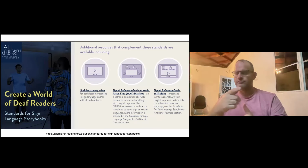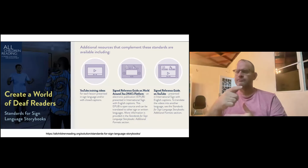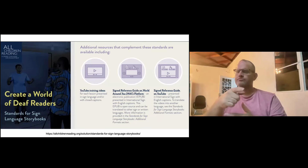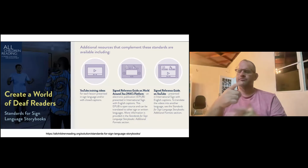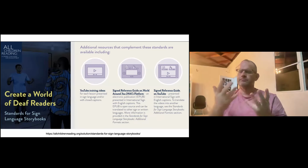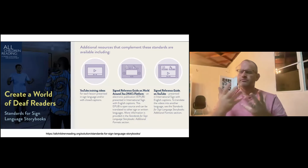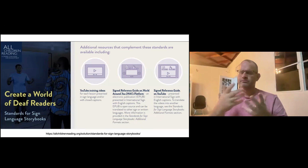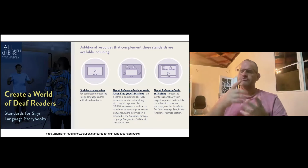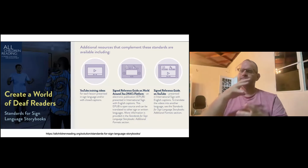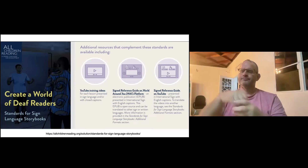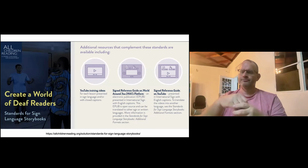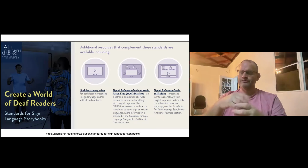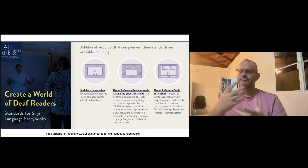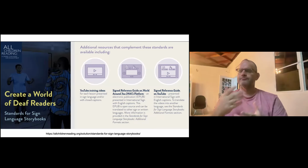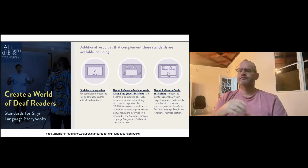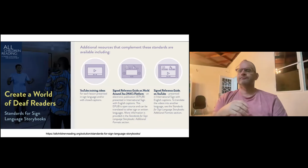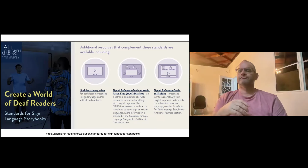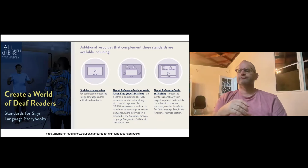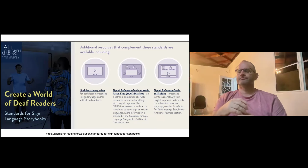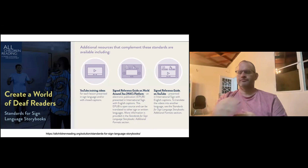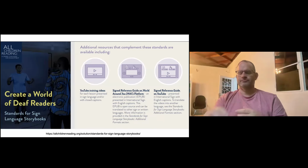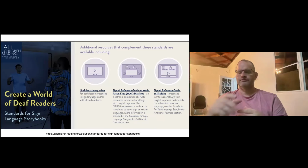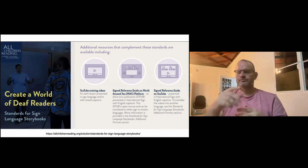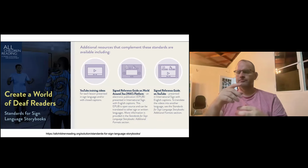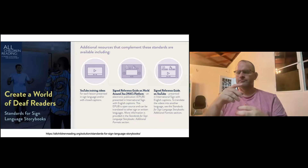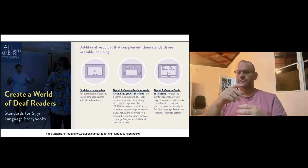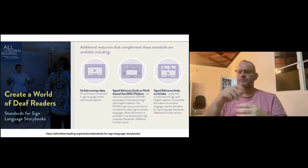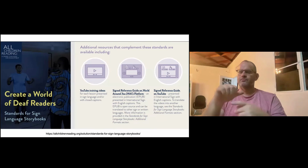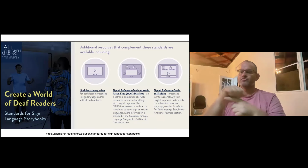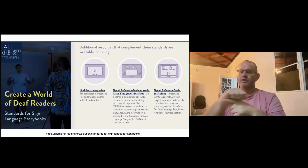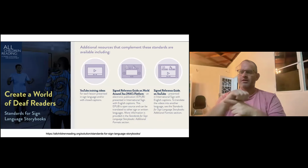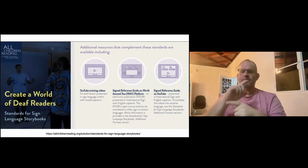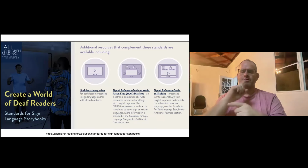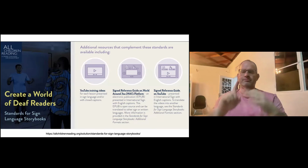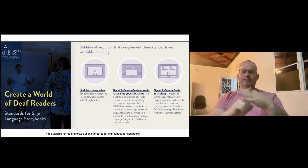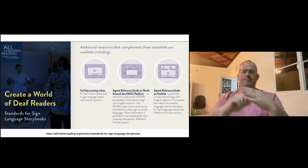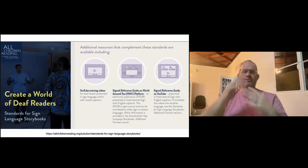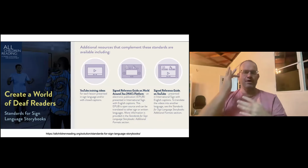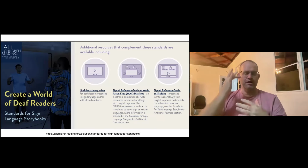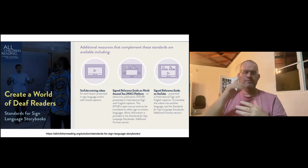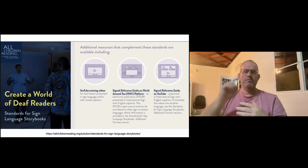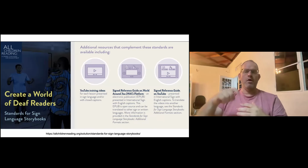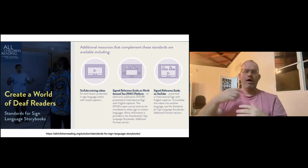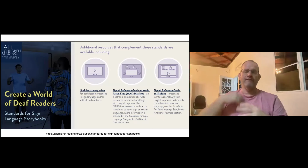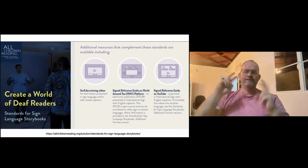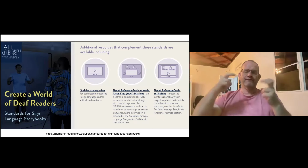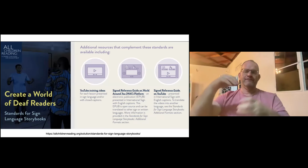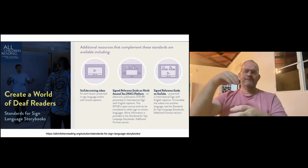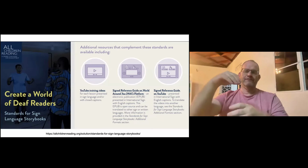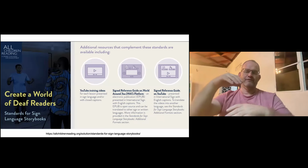collection. There you'll find videos that will provide